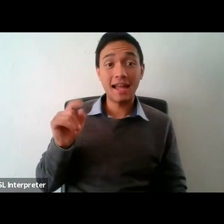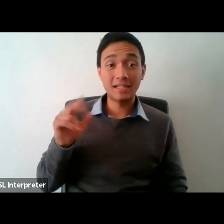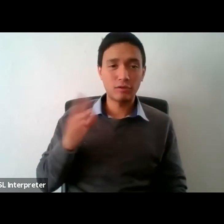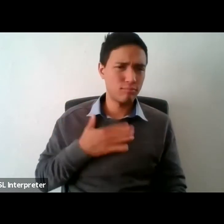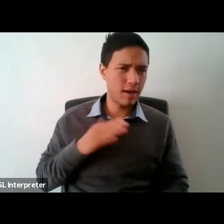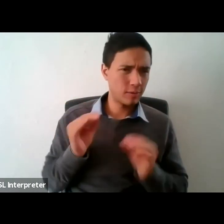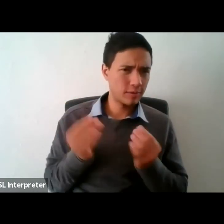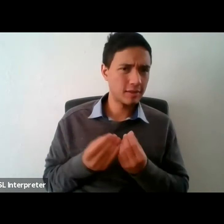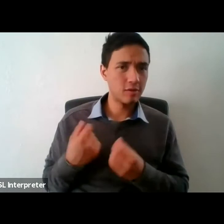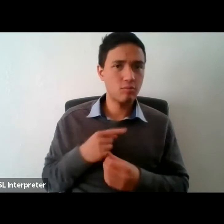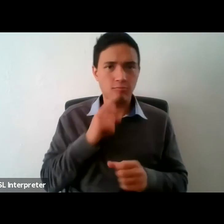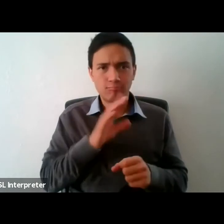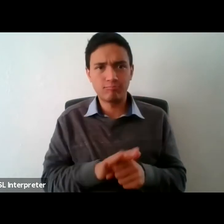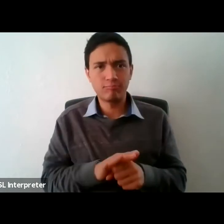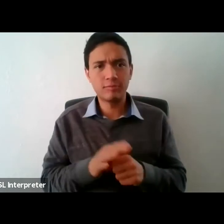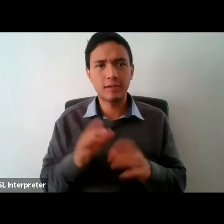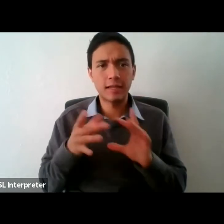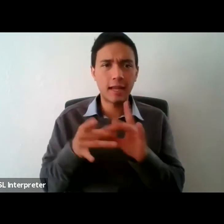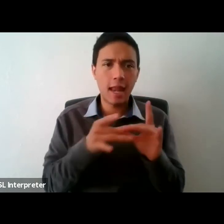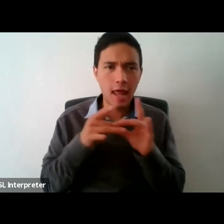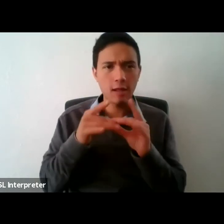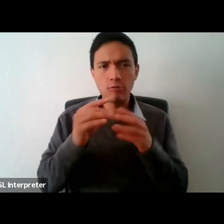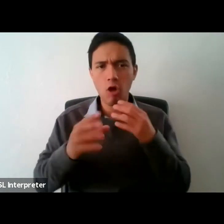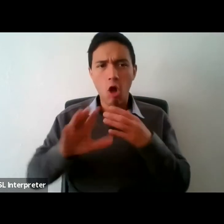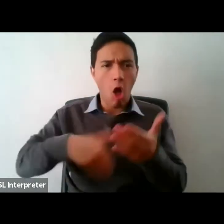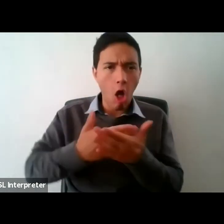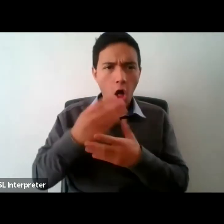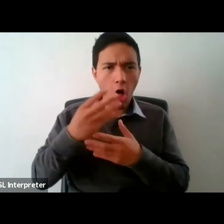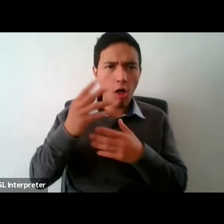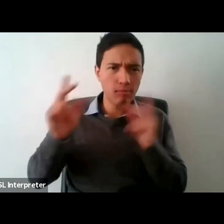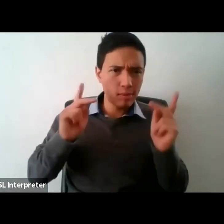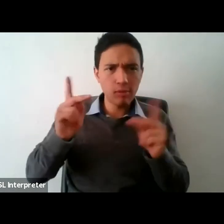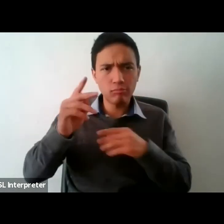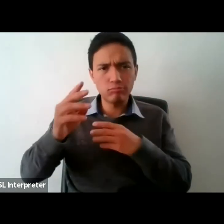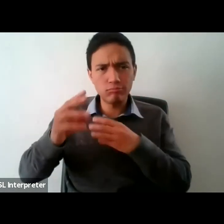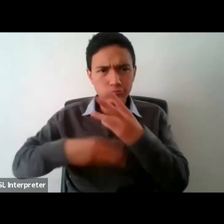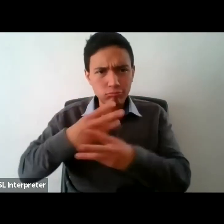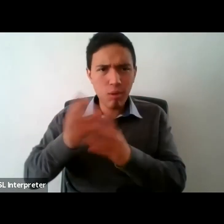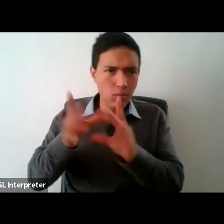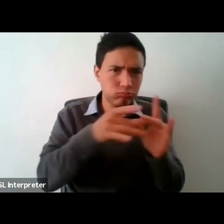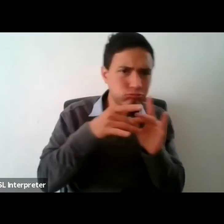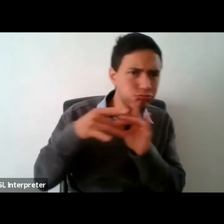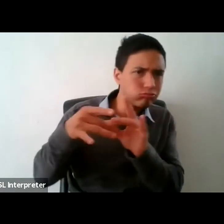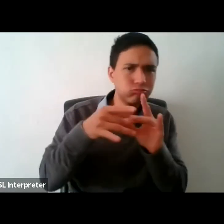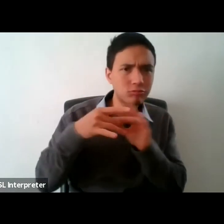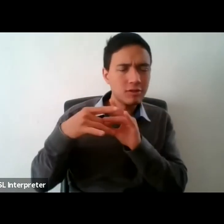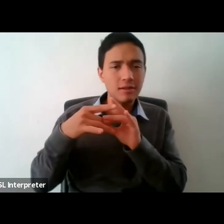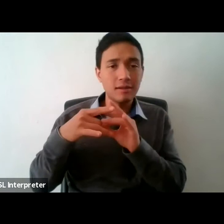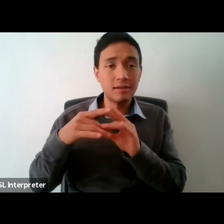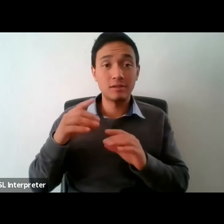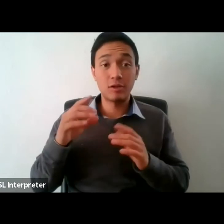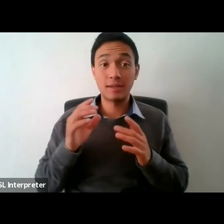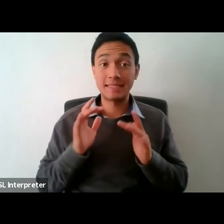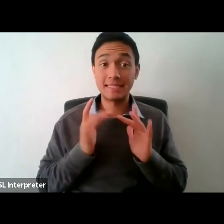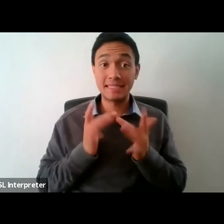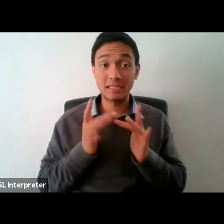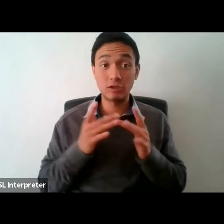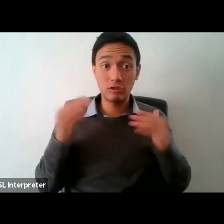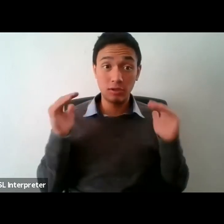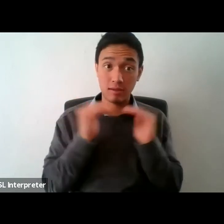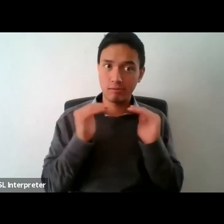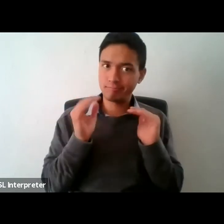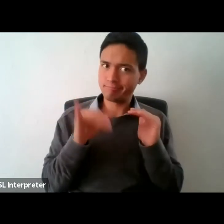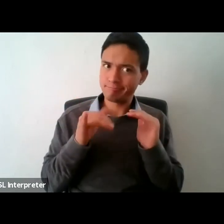to connecting all the world's people, regardless of their means or location. So digital equity is at the